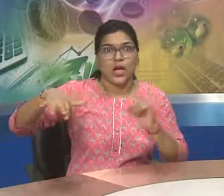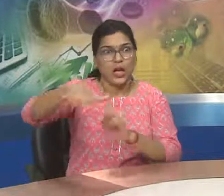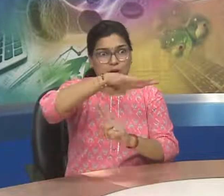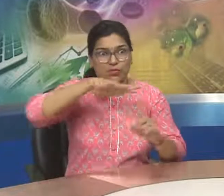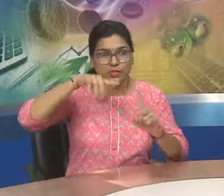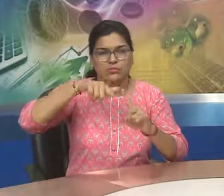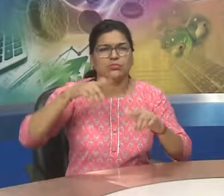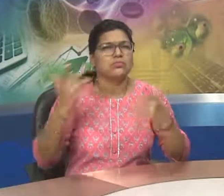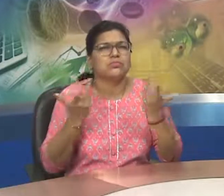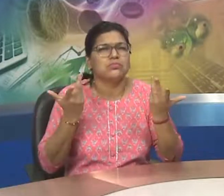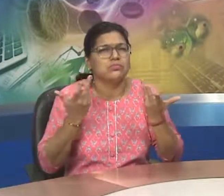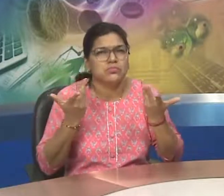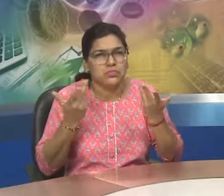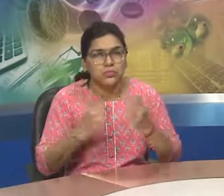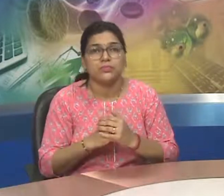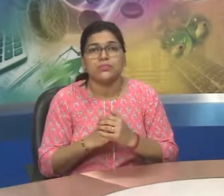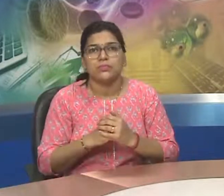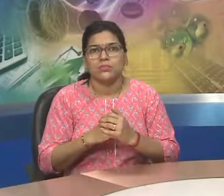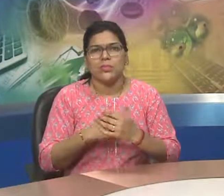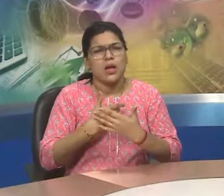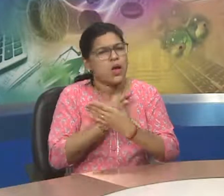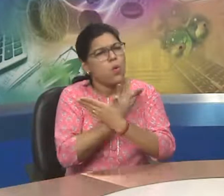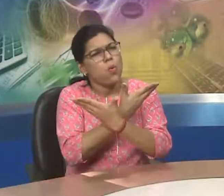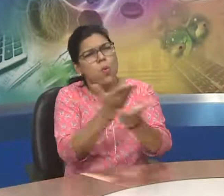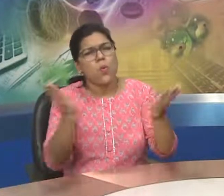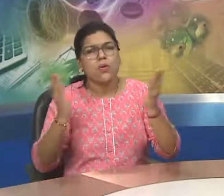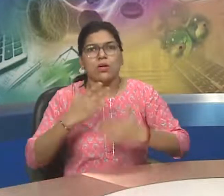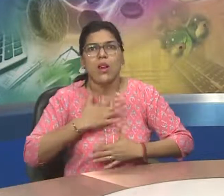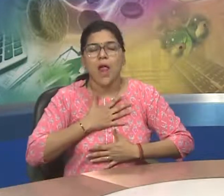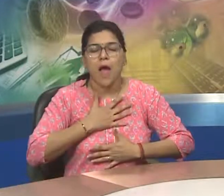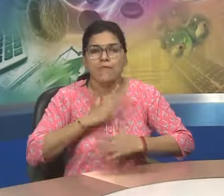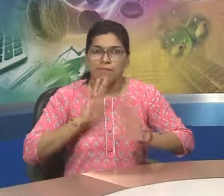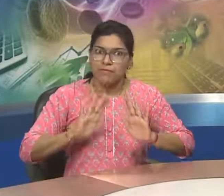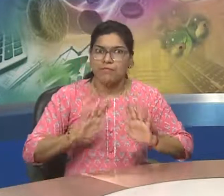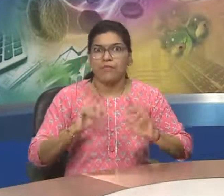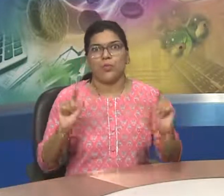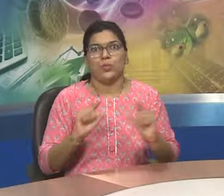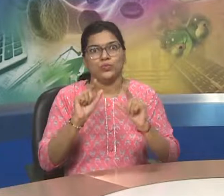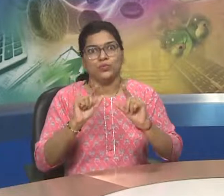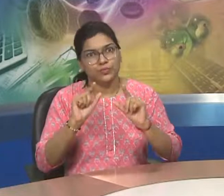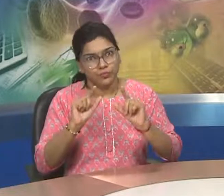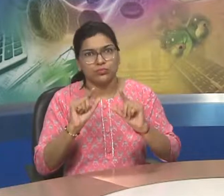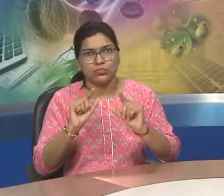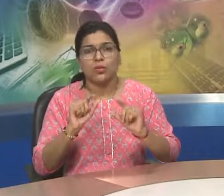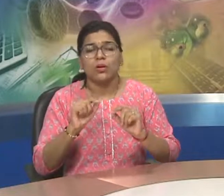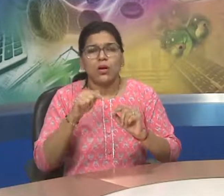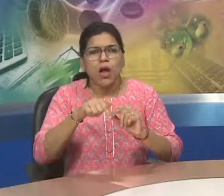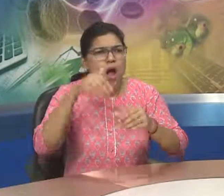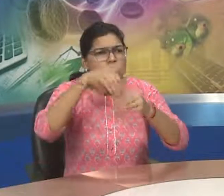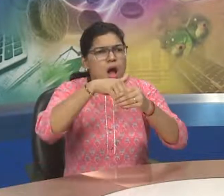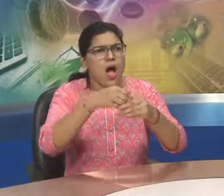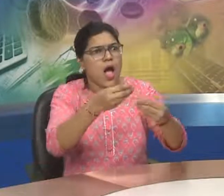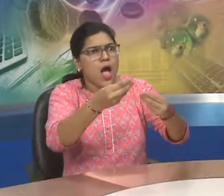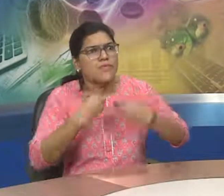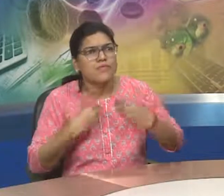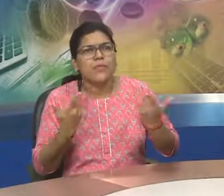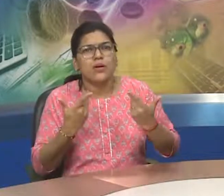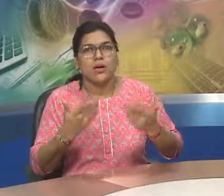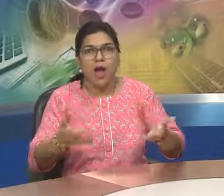What is environment? Every living organism is